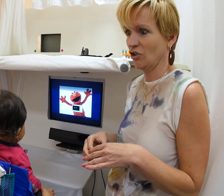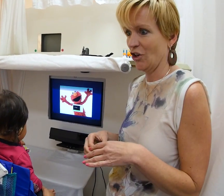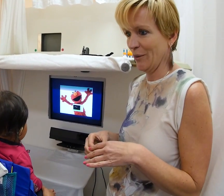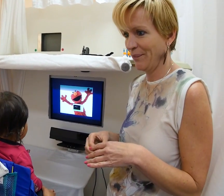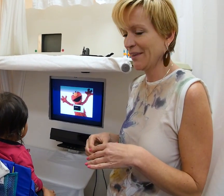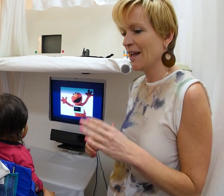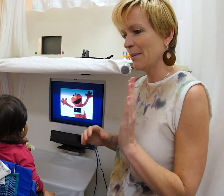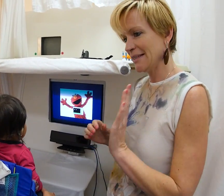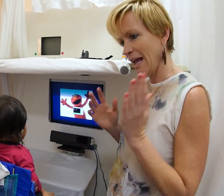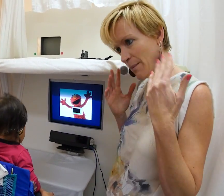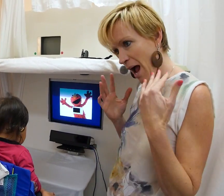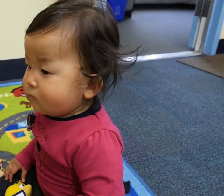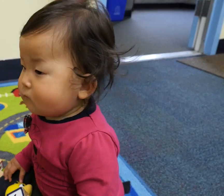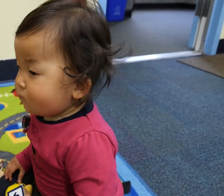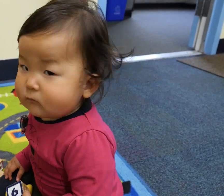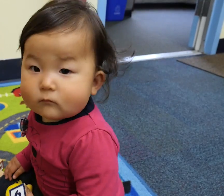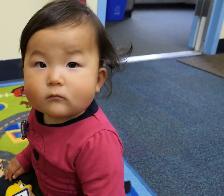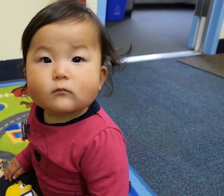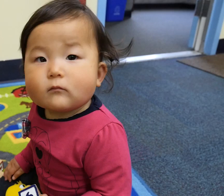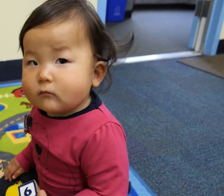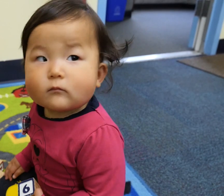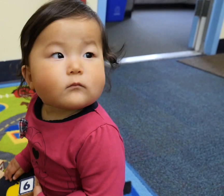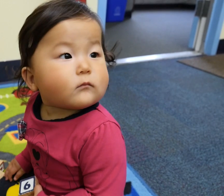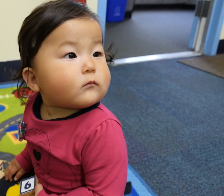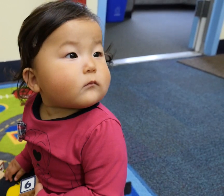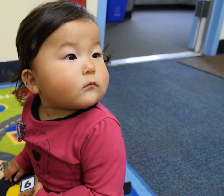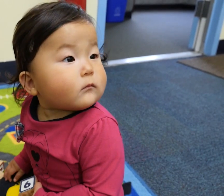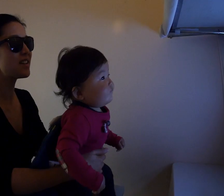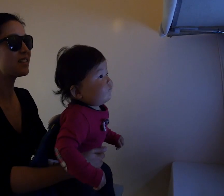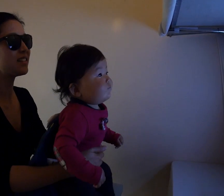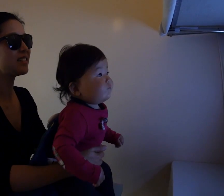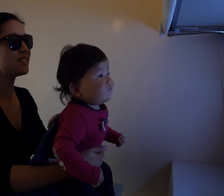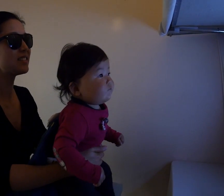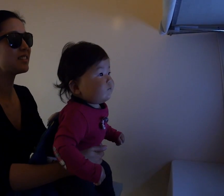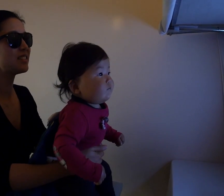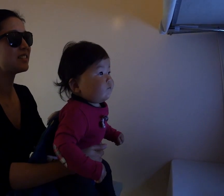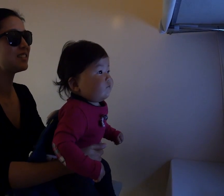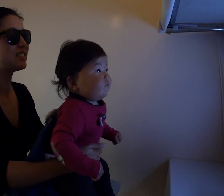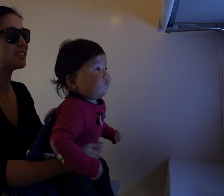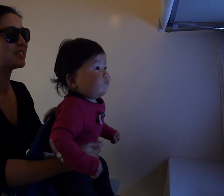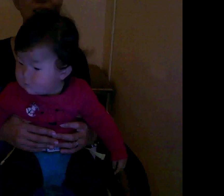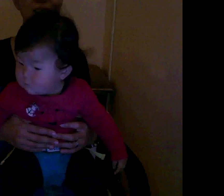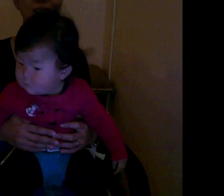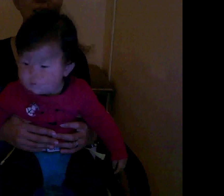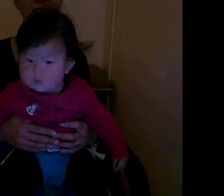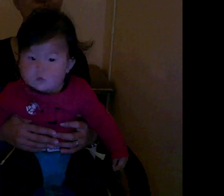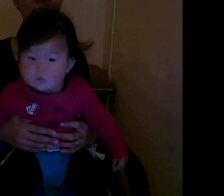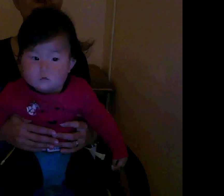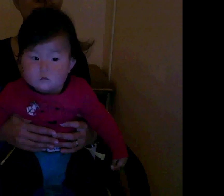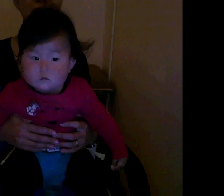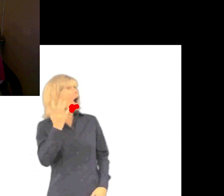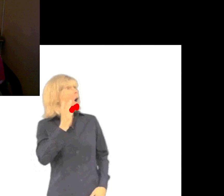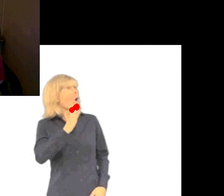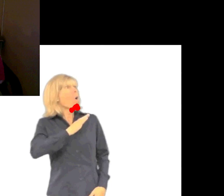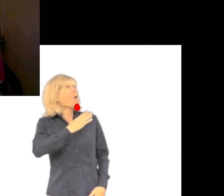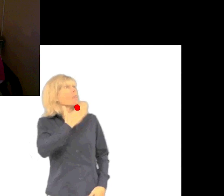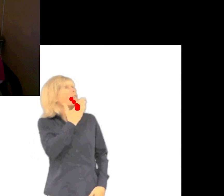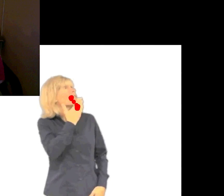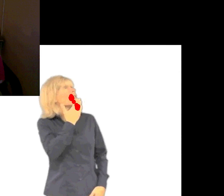to her. RAYNE-month-old Wells is a hearing baby, part of the control group. They use an eye tracker to monitor where she